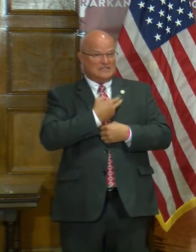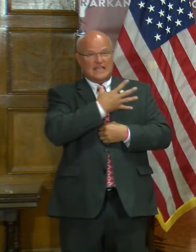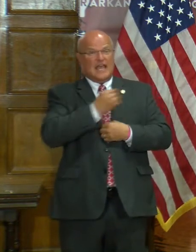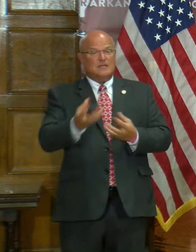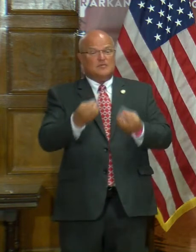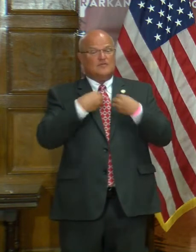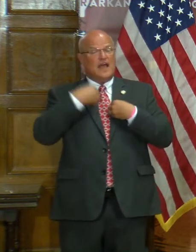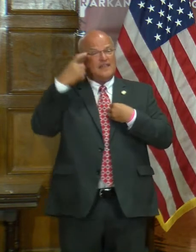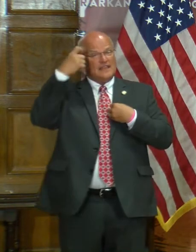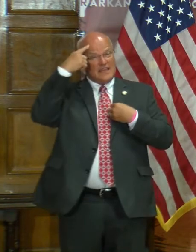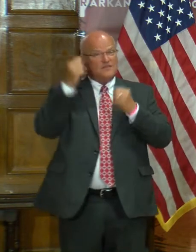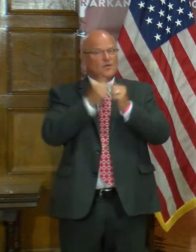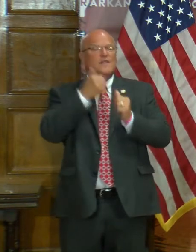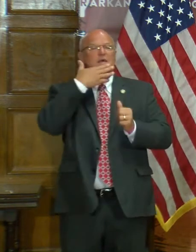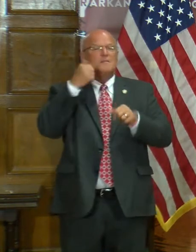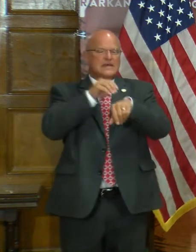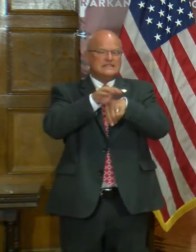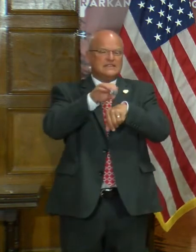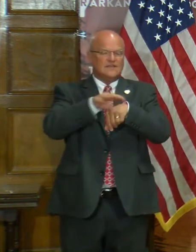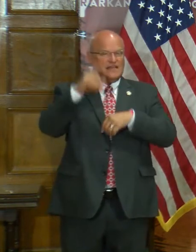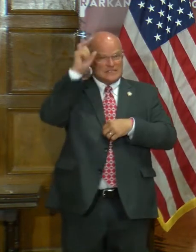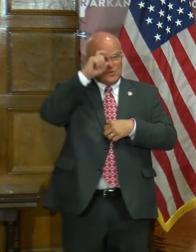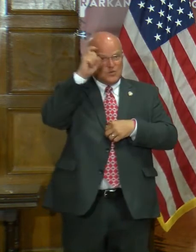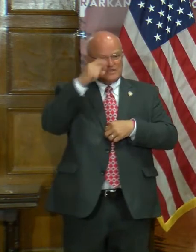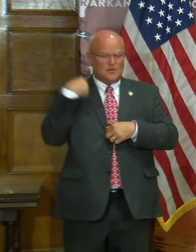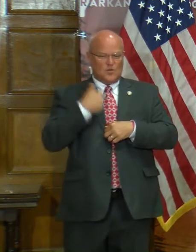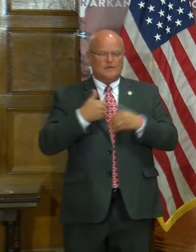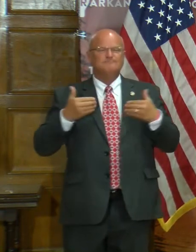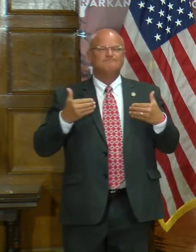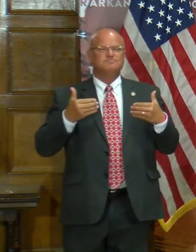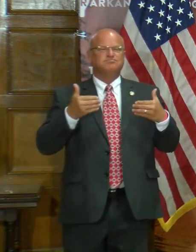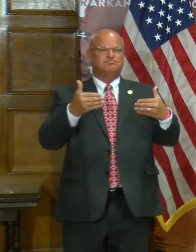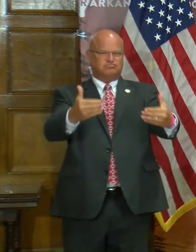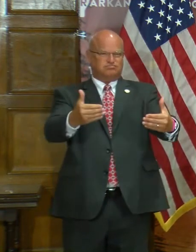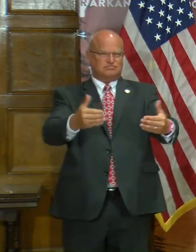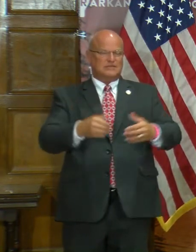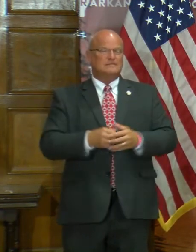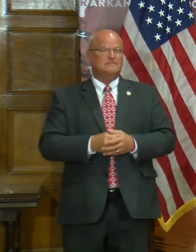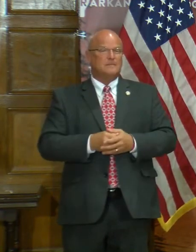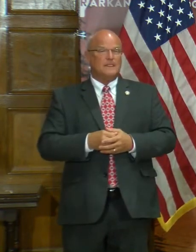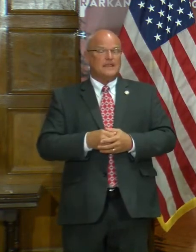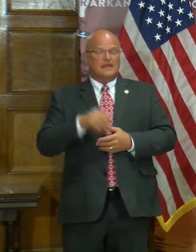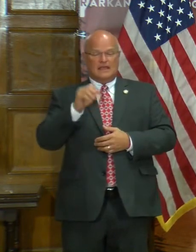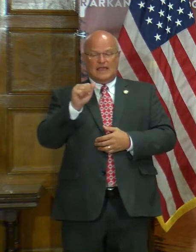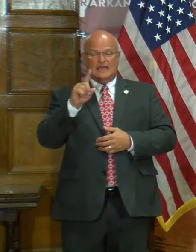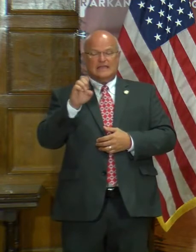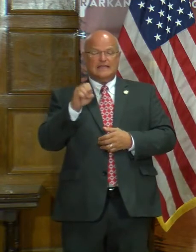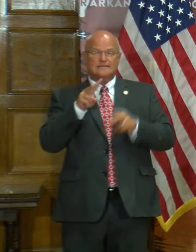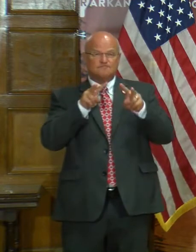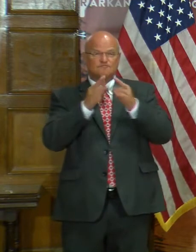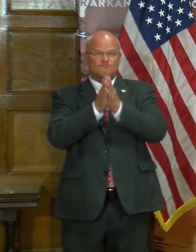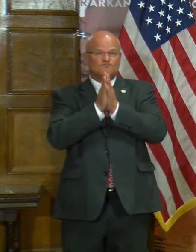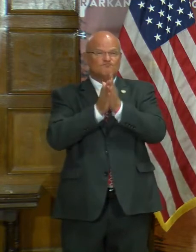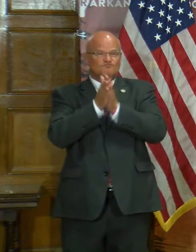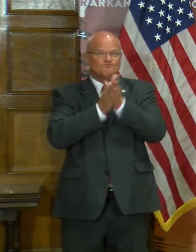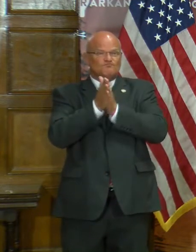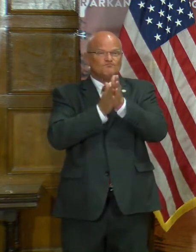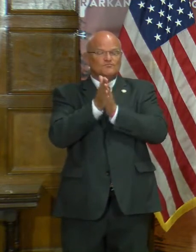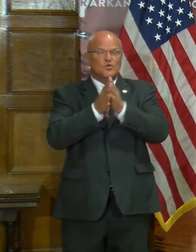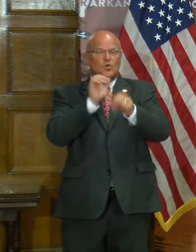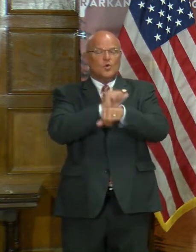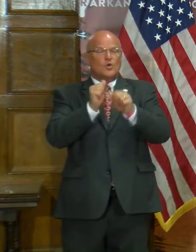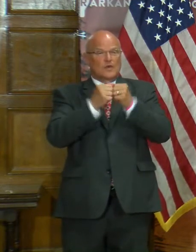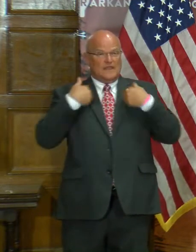governor with their best advice and wisdom as we move forward. We look forward at the department to working in conjunction with the health